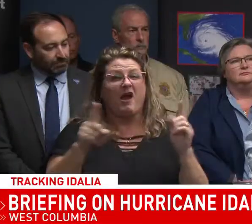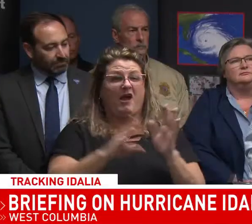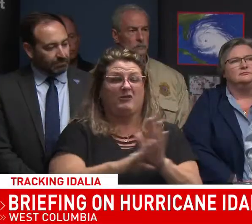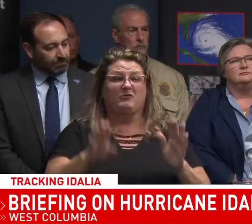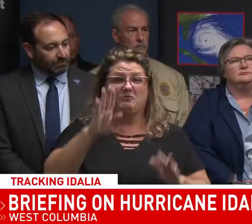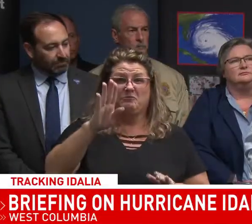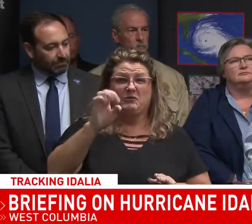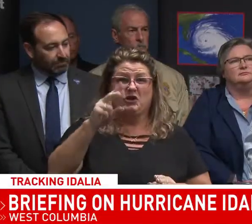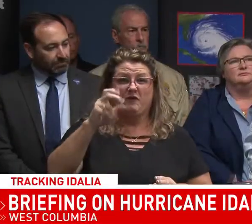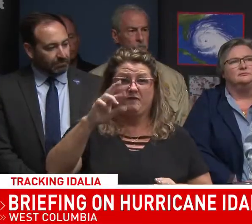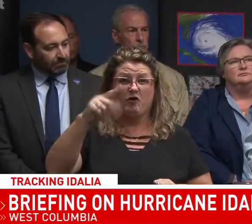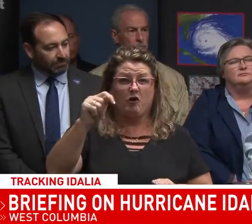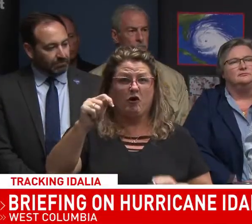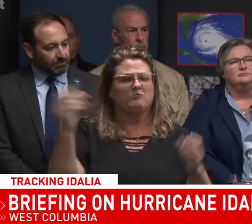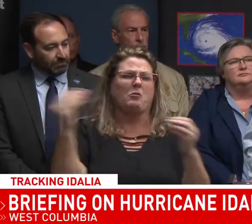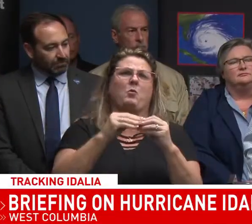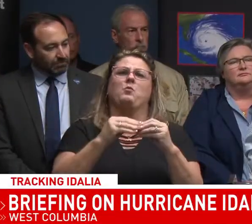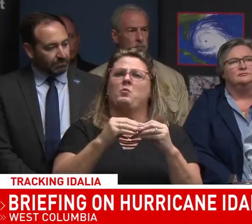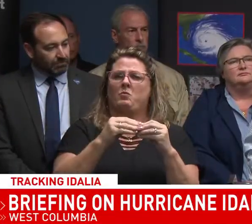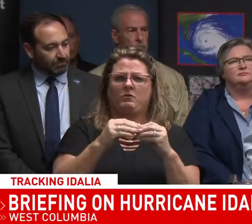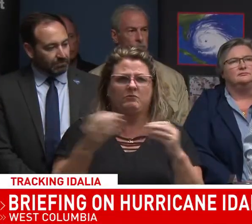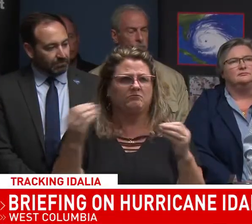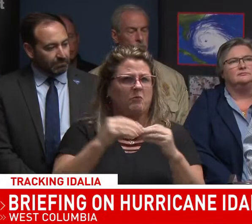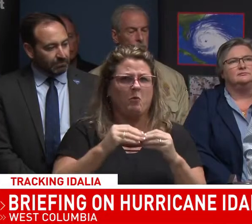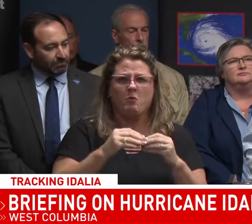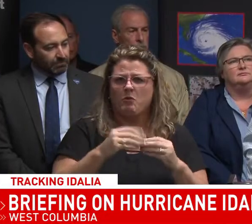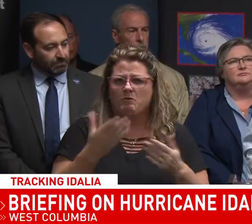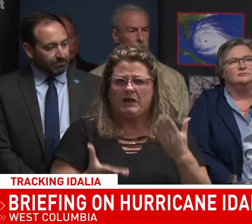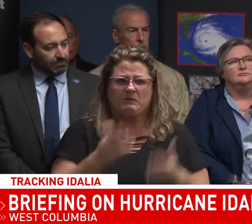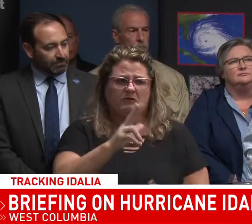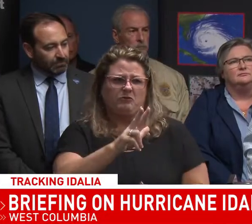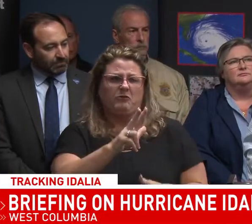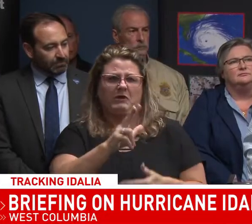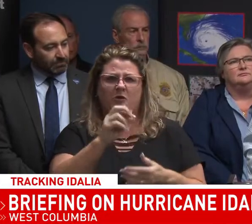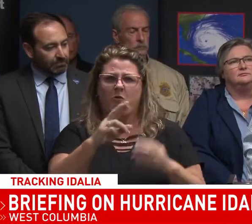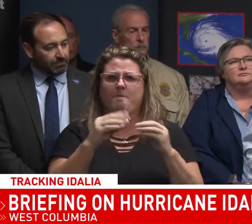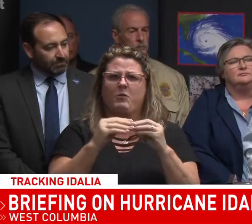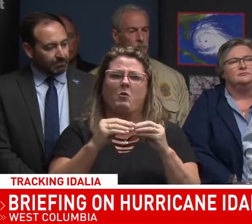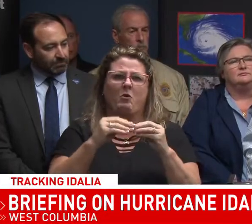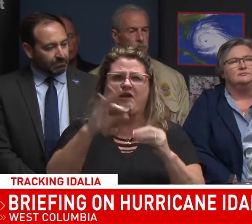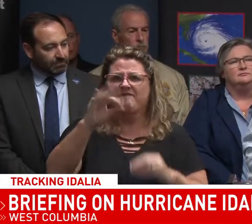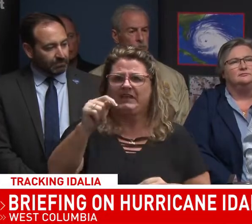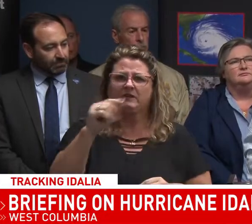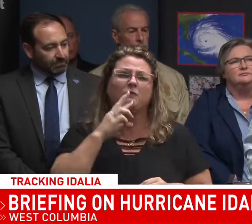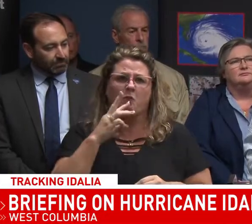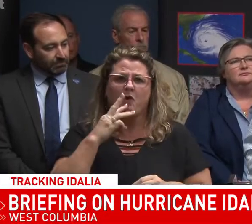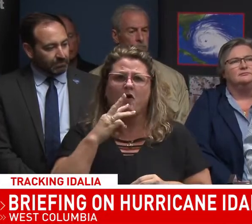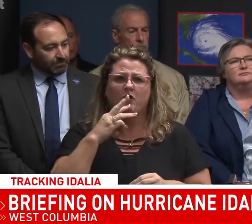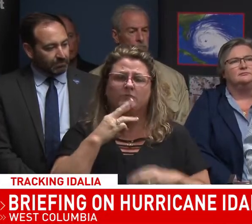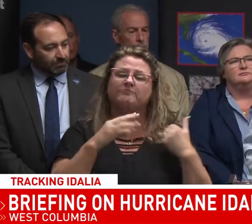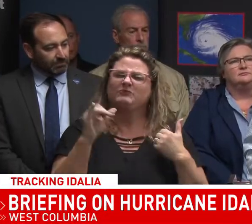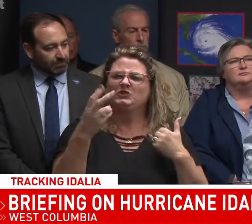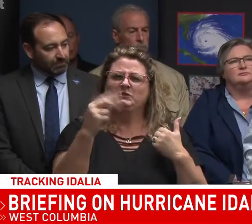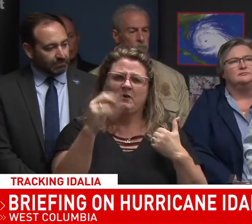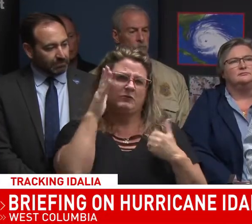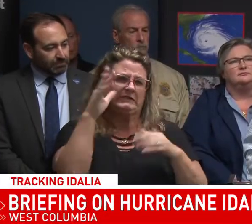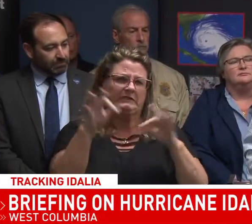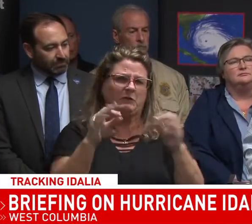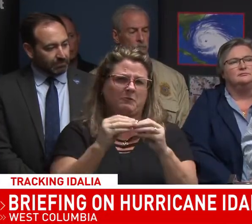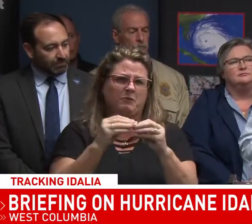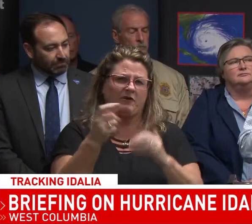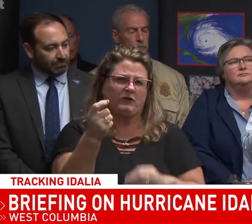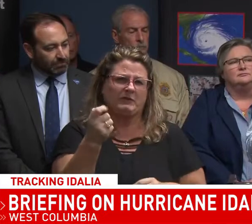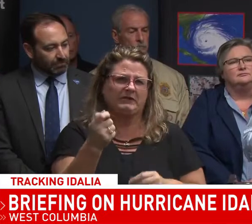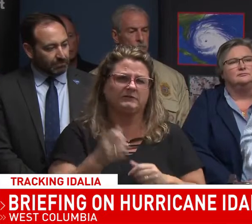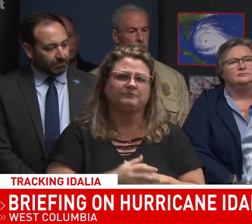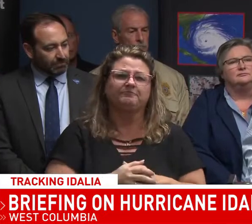be higher than that, maybe up to 3 or more feet. And John Quagliarello will give us more details on